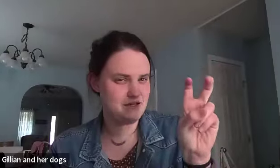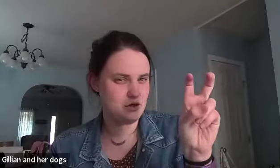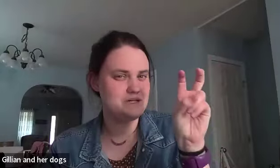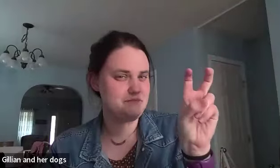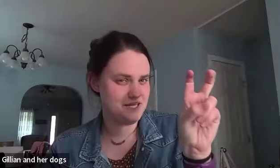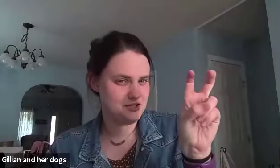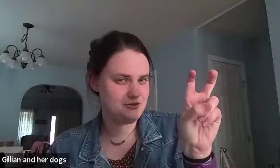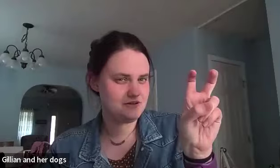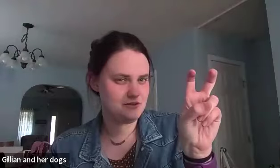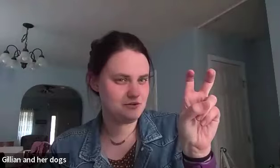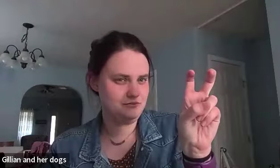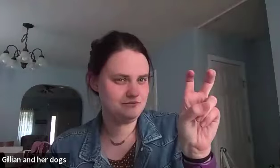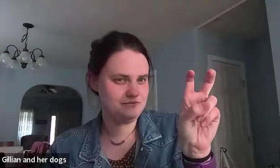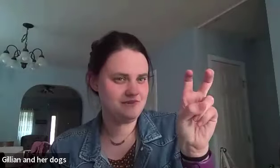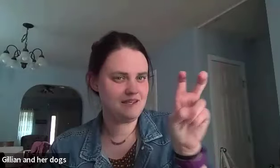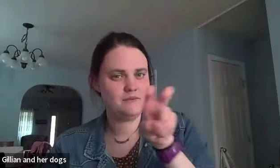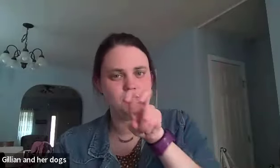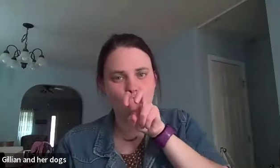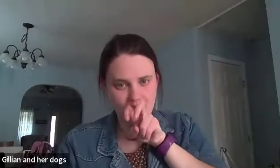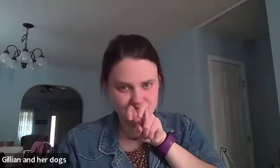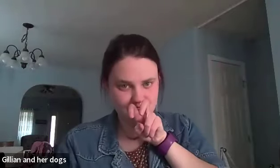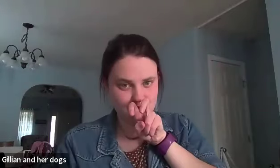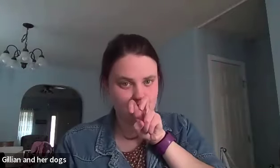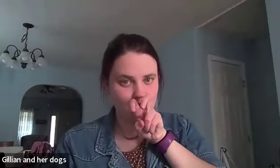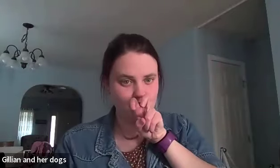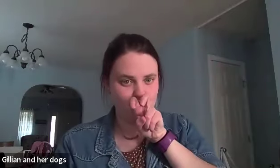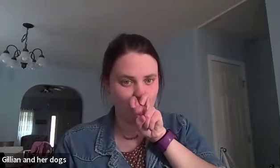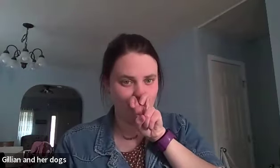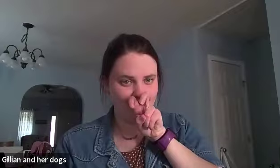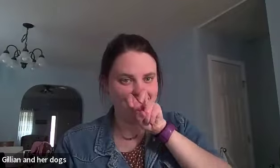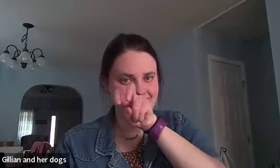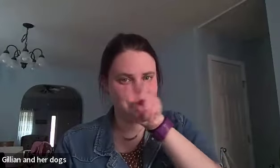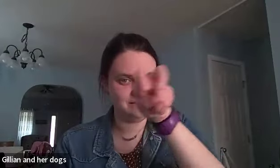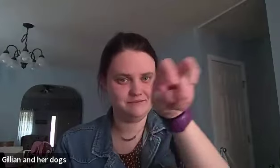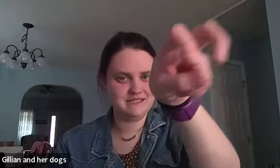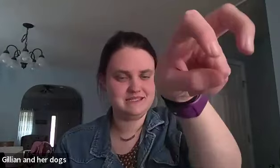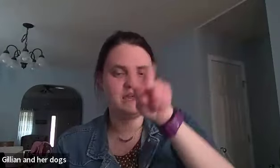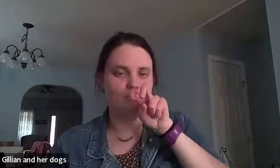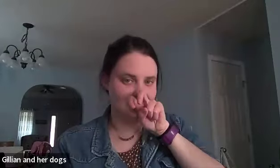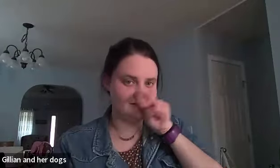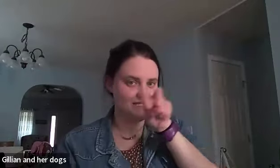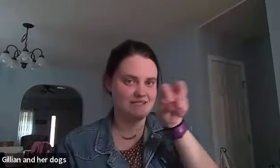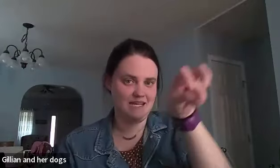You're going to bend your two, bring it to your mouth, and then zigzag out.